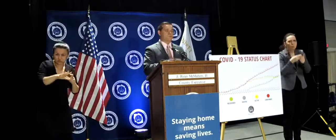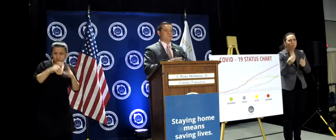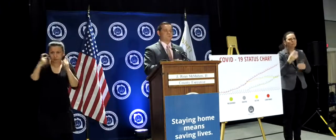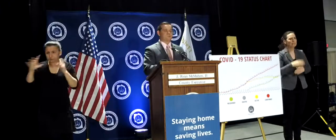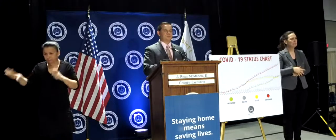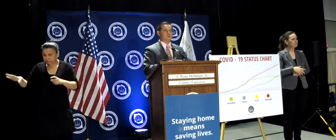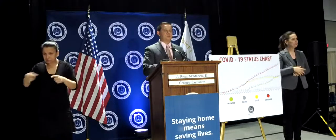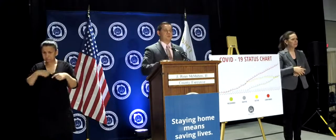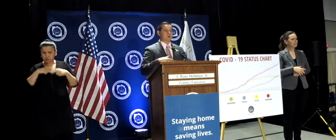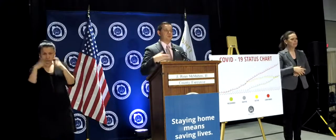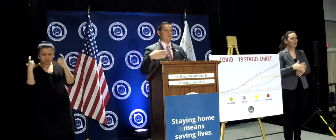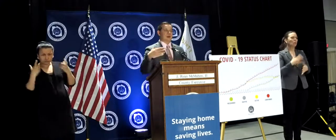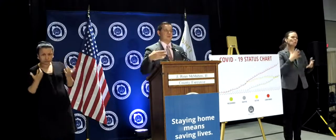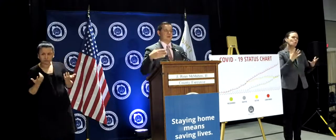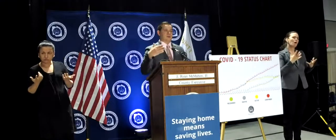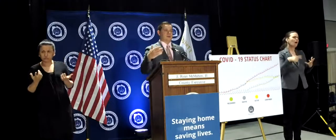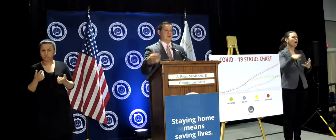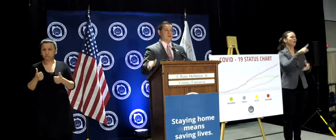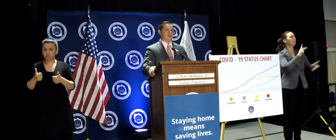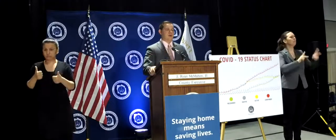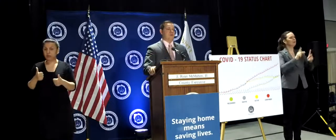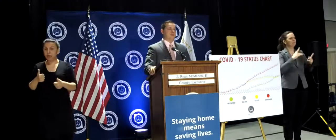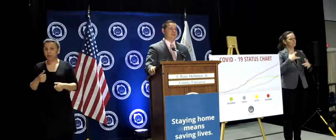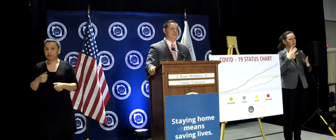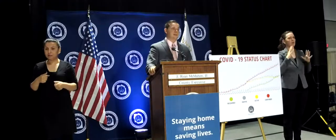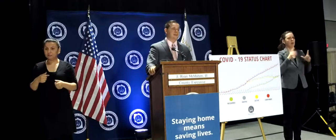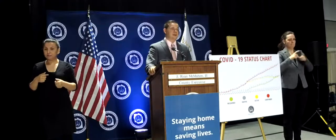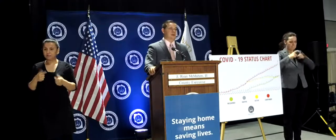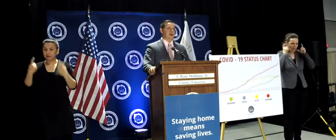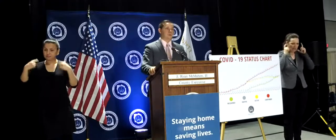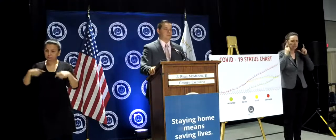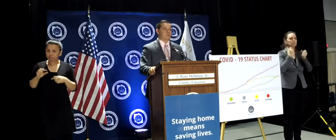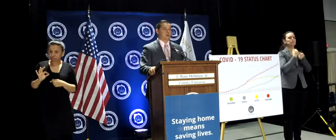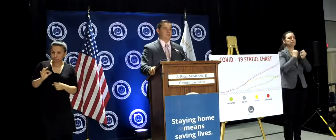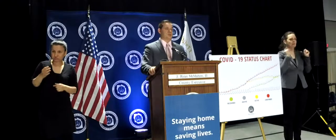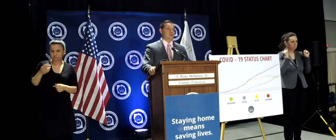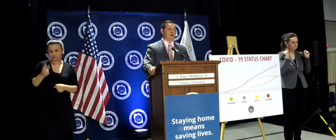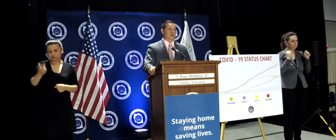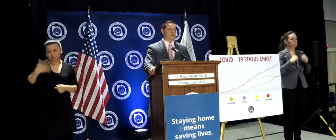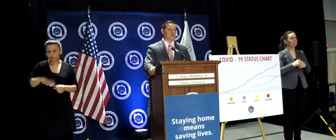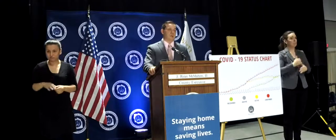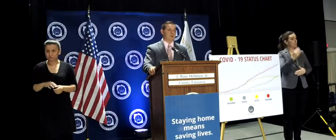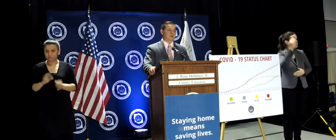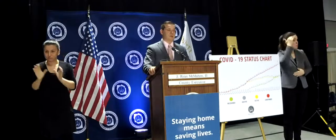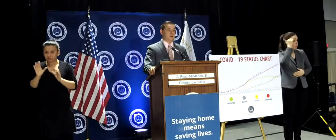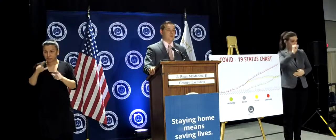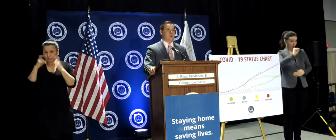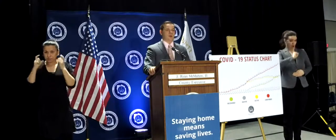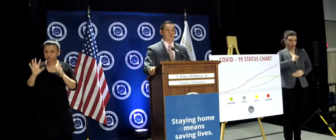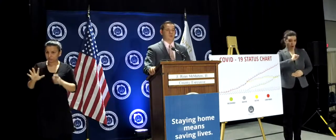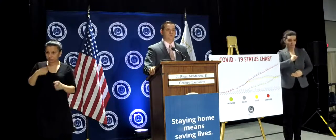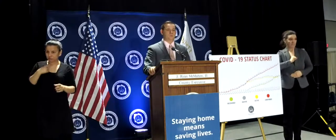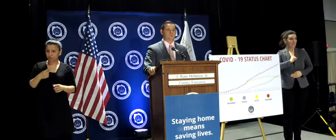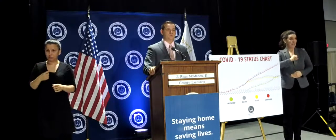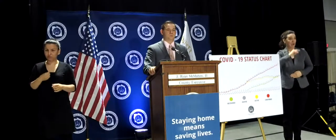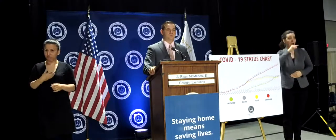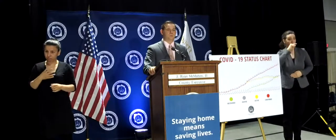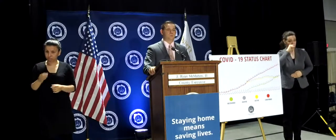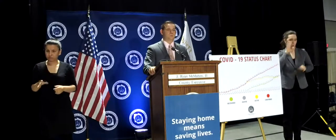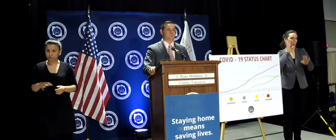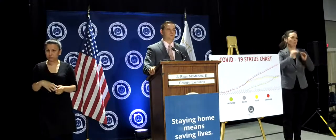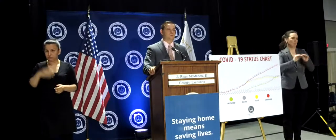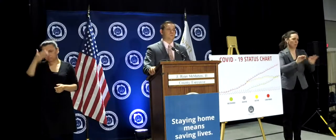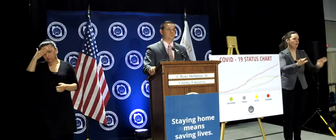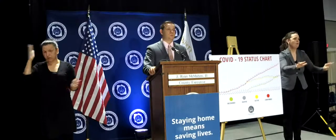help, as we know, saliva and coughing and sneezing help push this virus towards new hosts. So will the